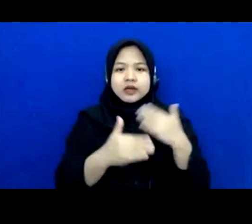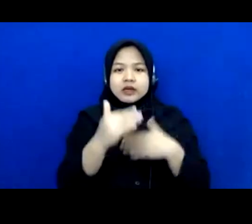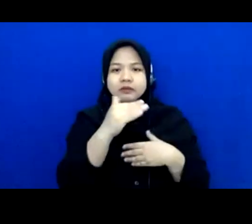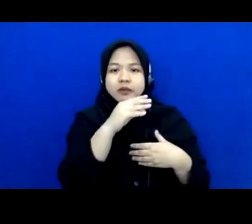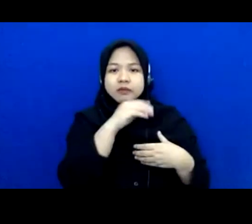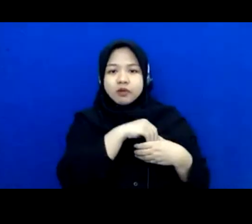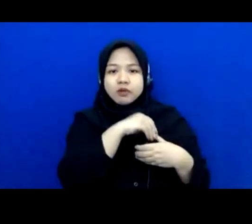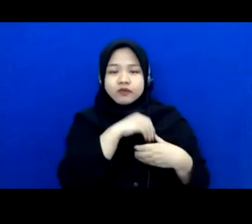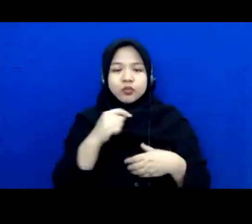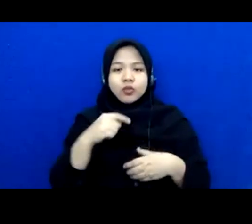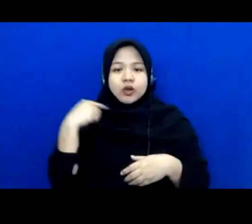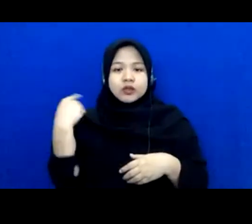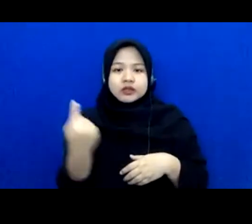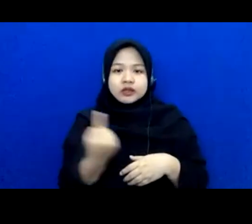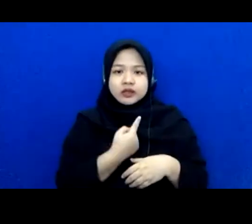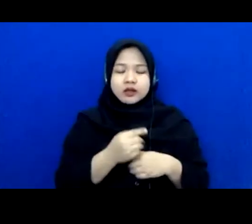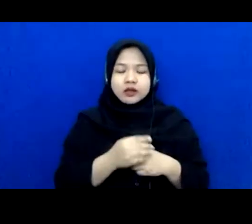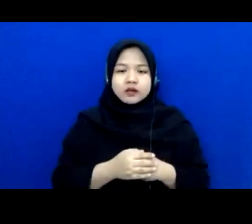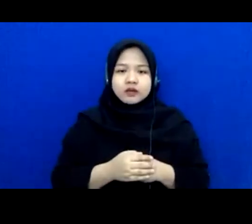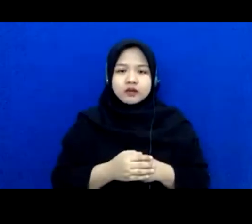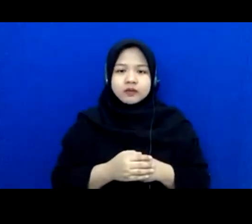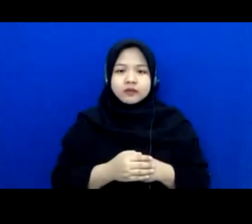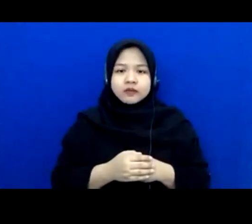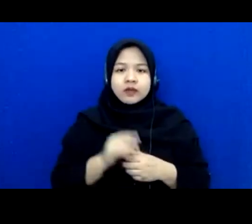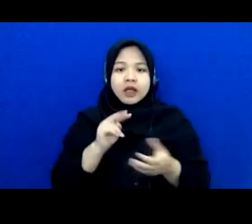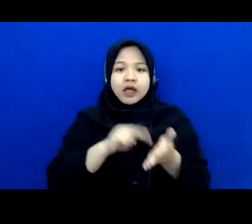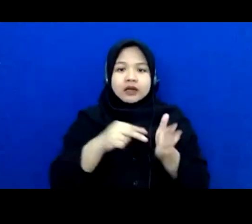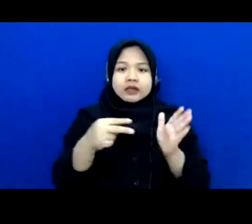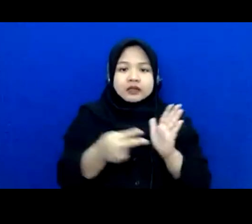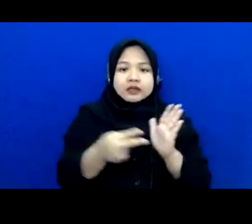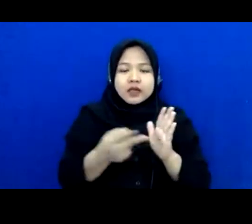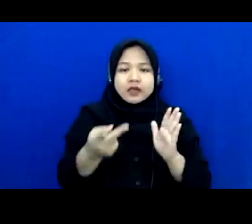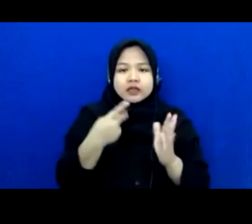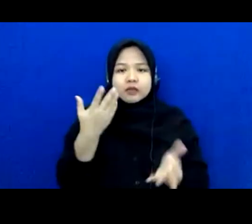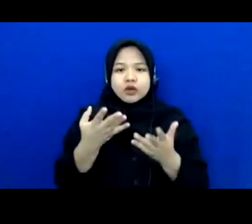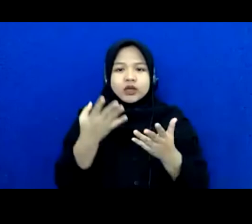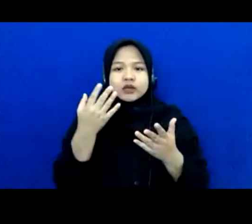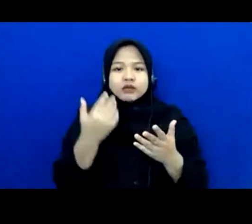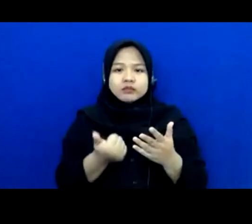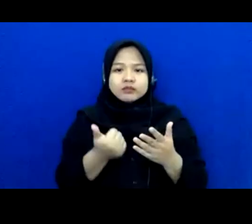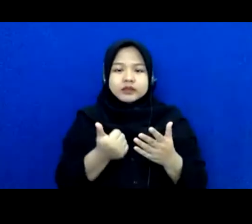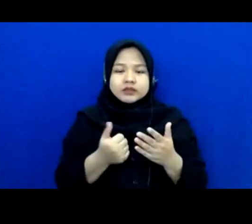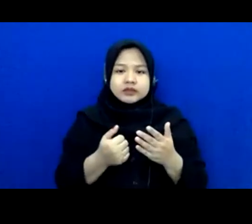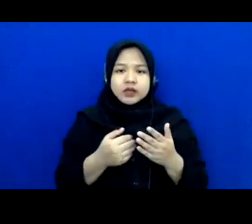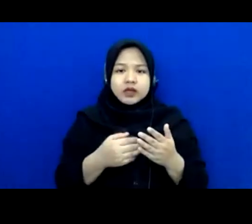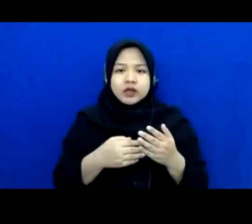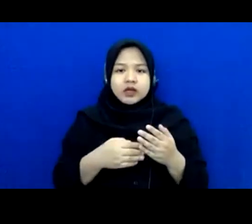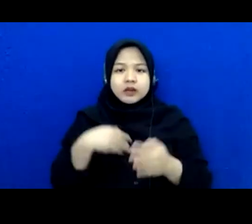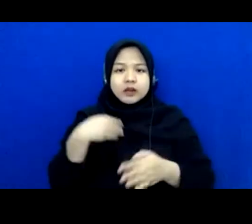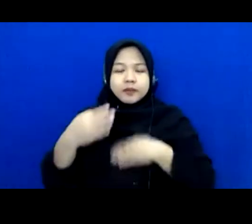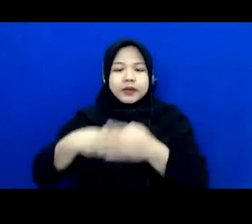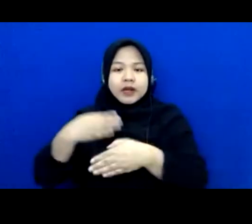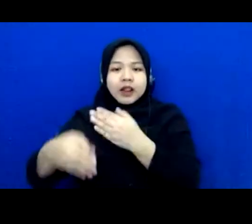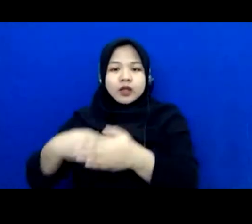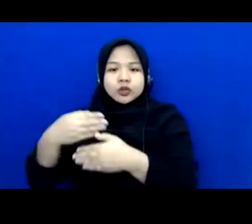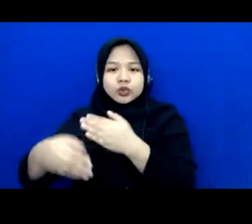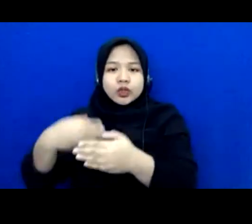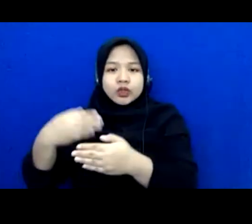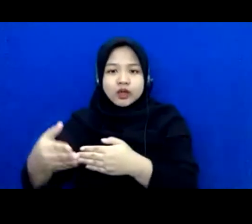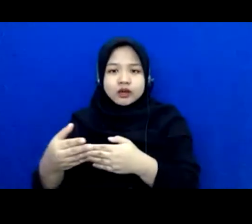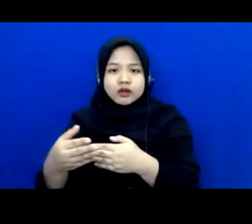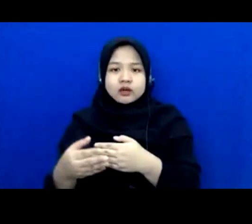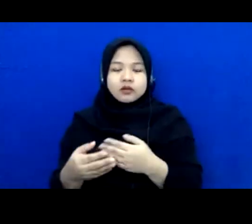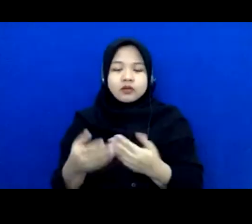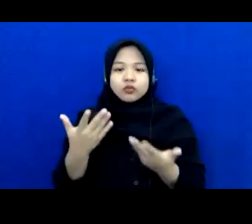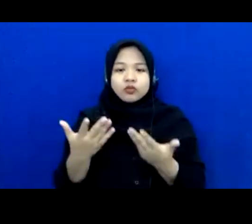for us, obviously. So that means we can probably get closer to sustainability quicker and then reinvest those profits for